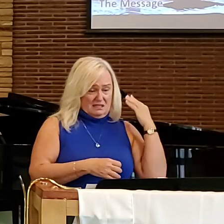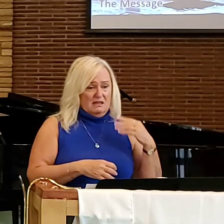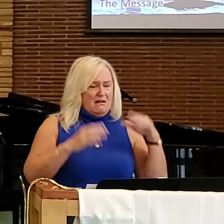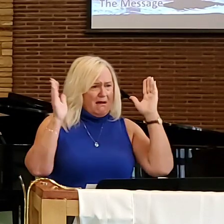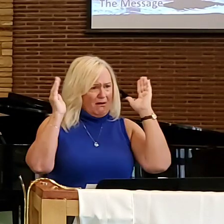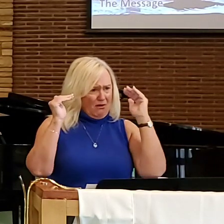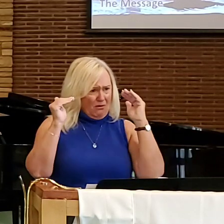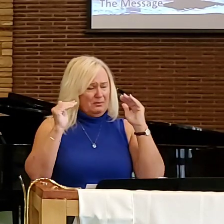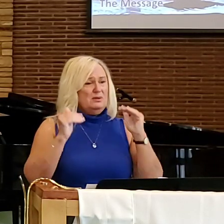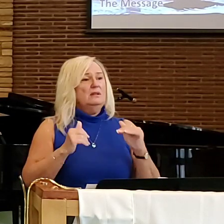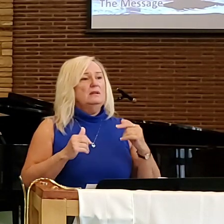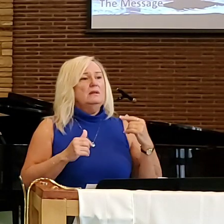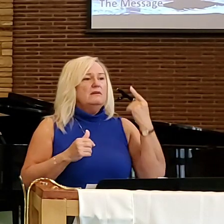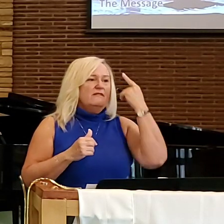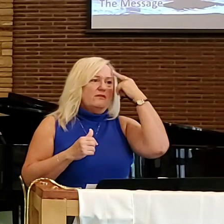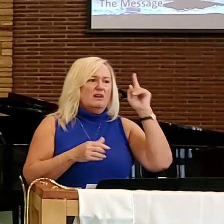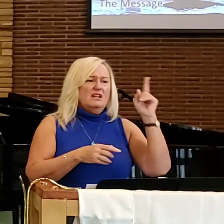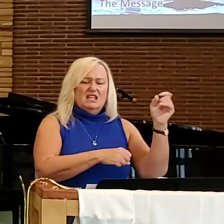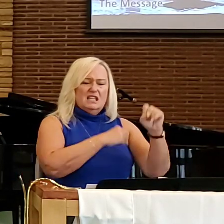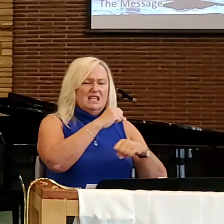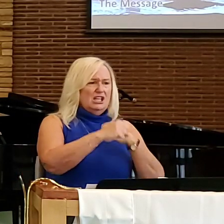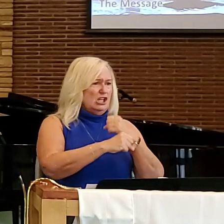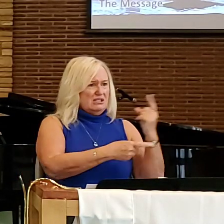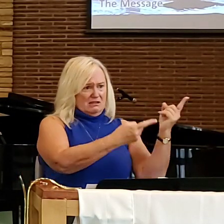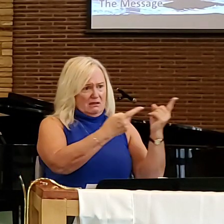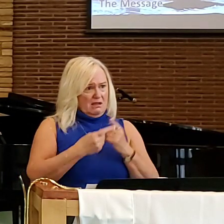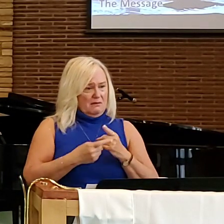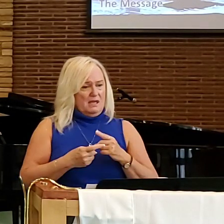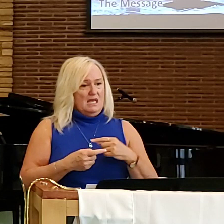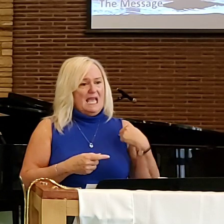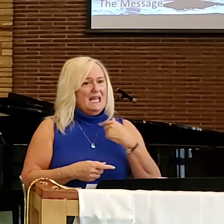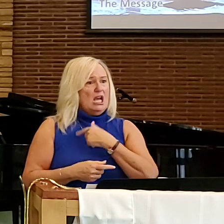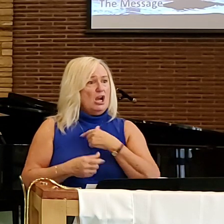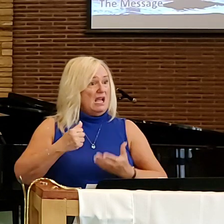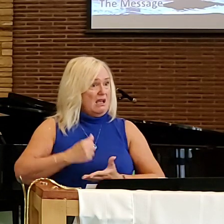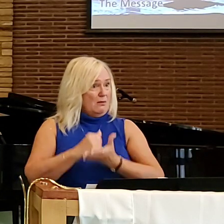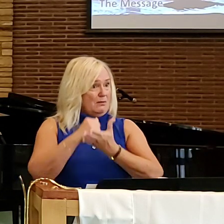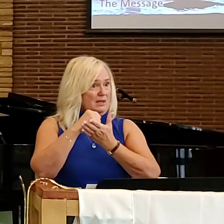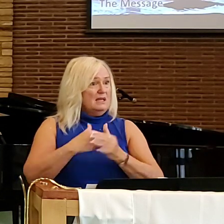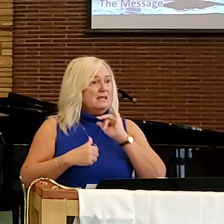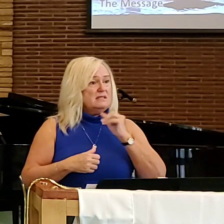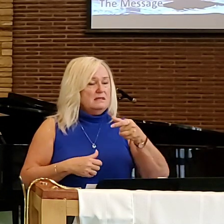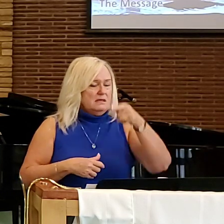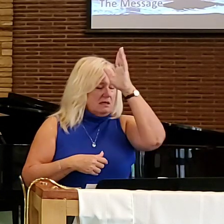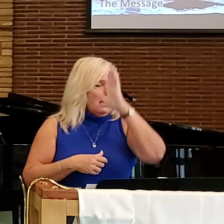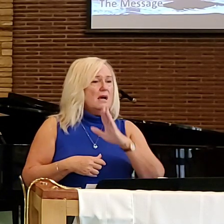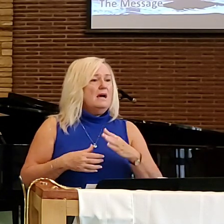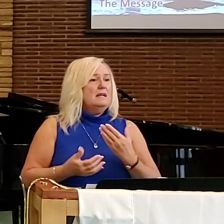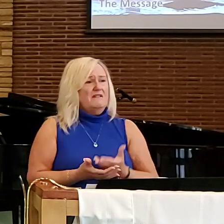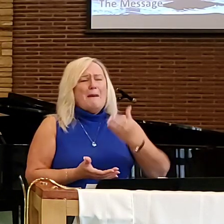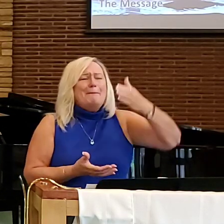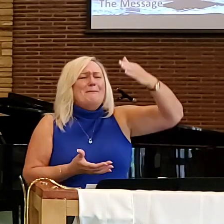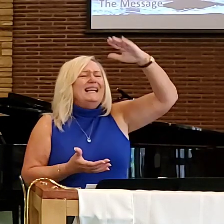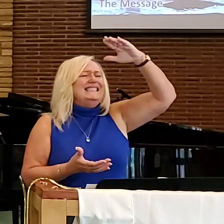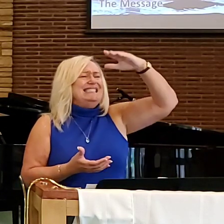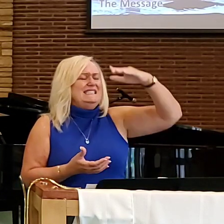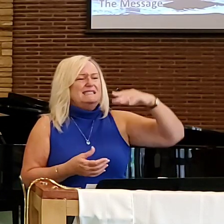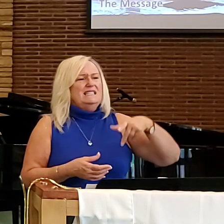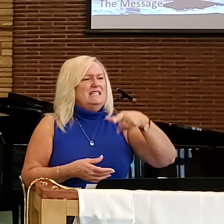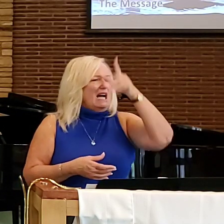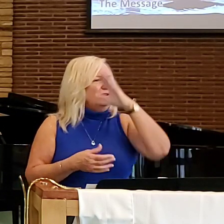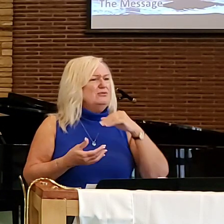hope for years to come, and our help, is a God of abundance, a God